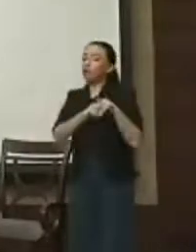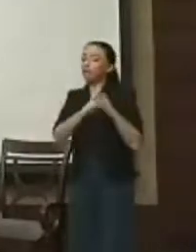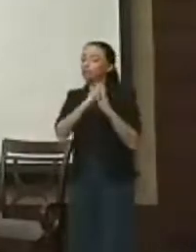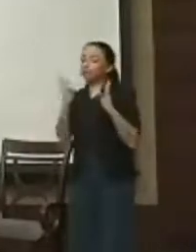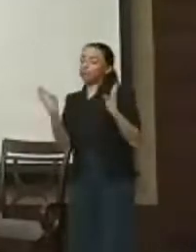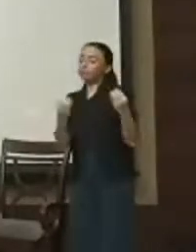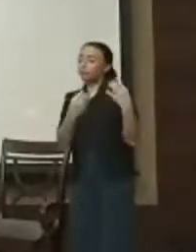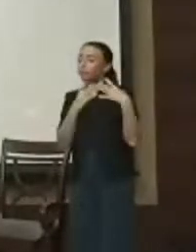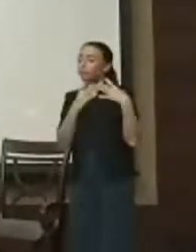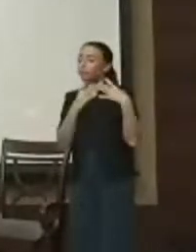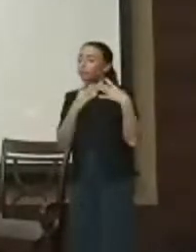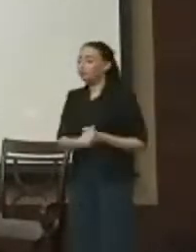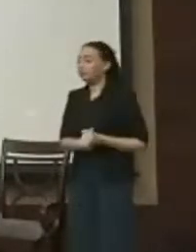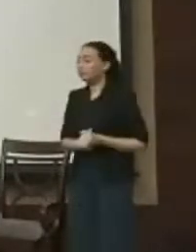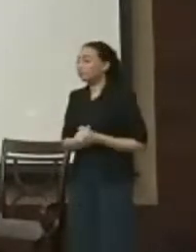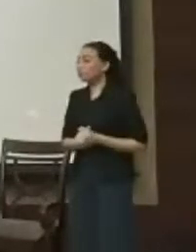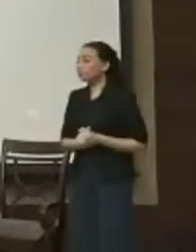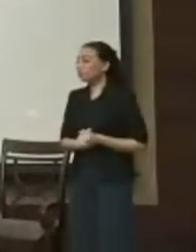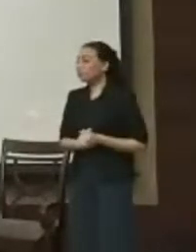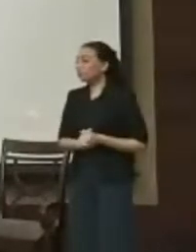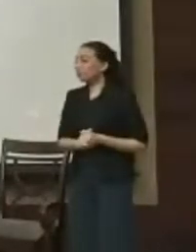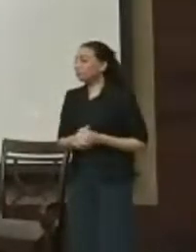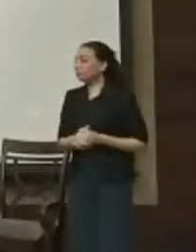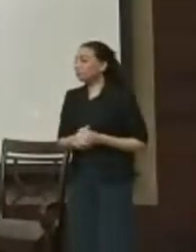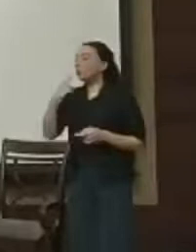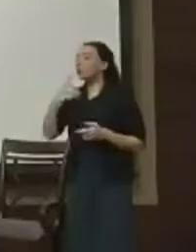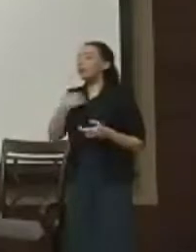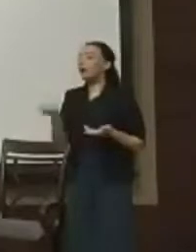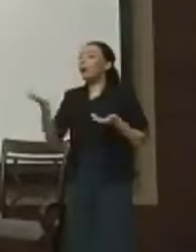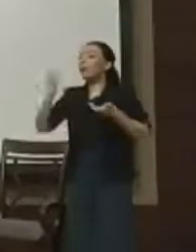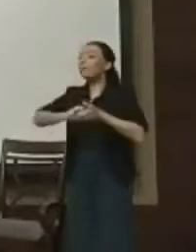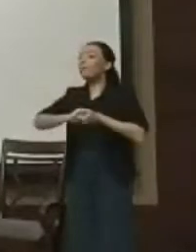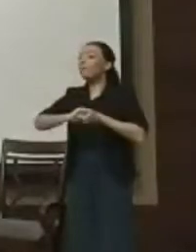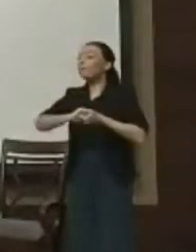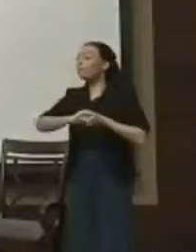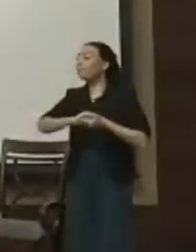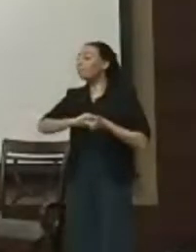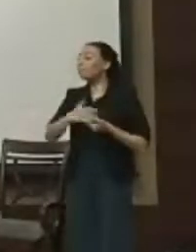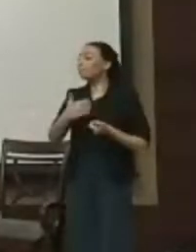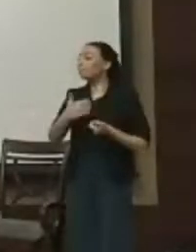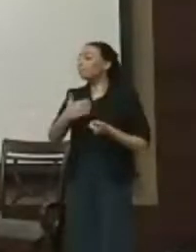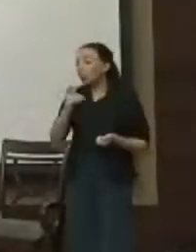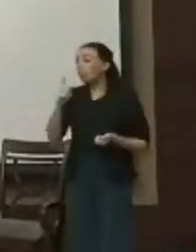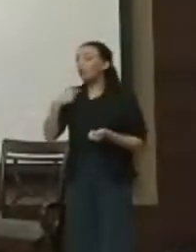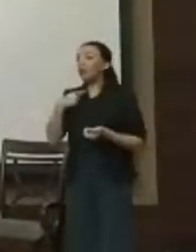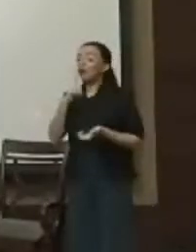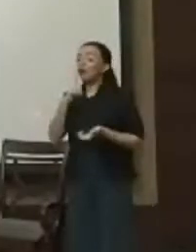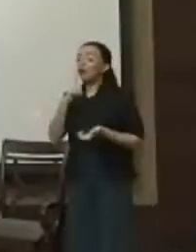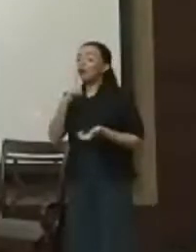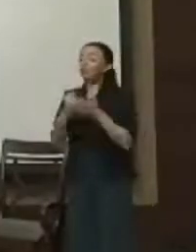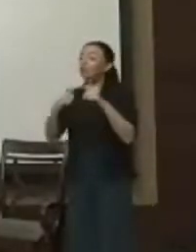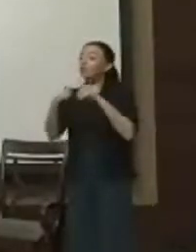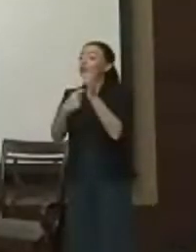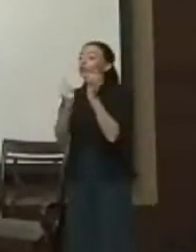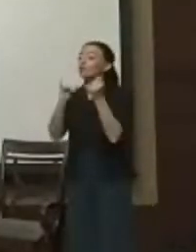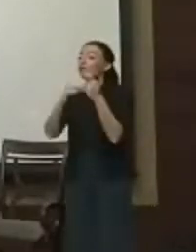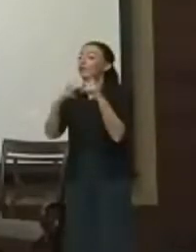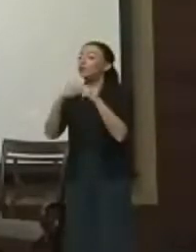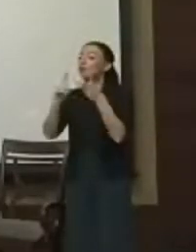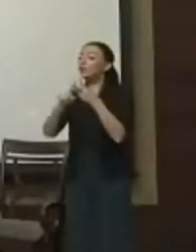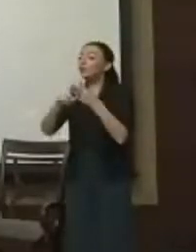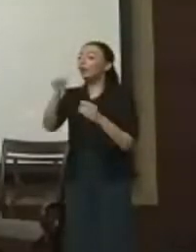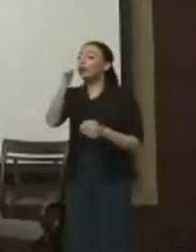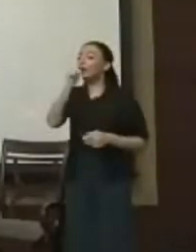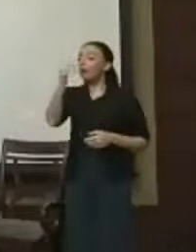I must acknowledge our partner and my trustee, Mr. N.S.